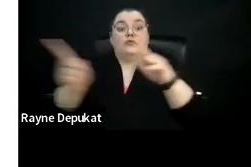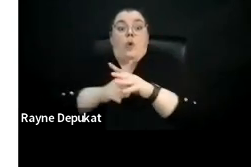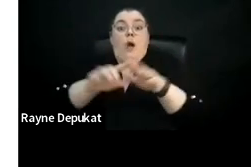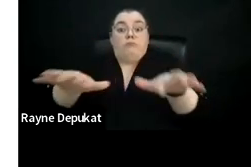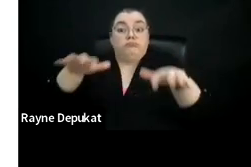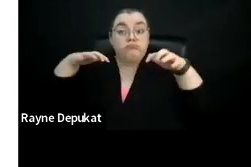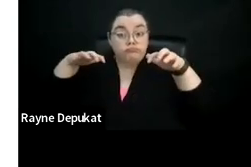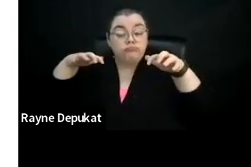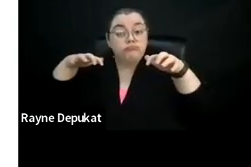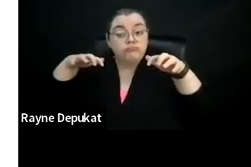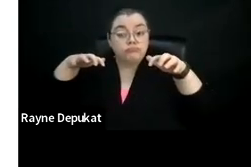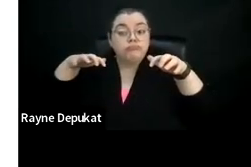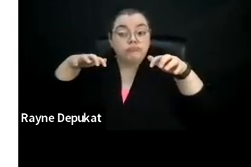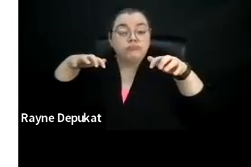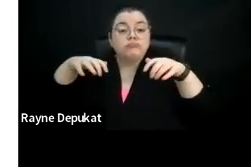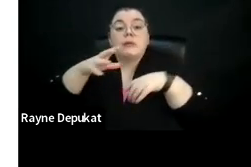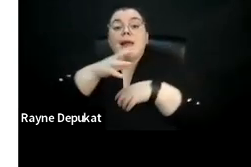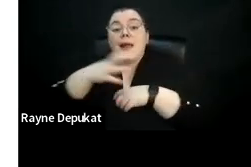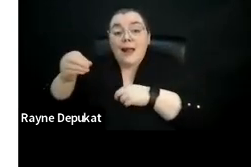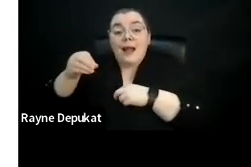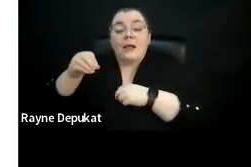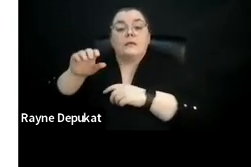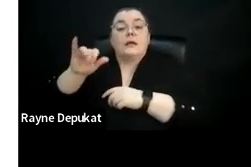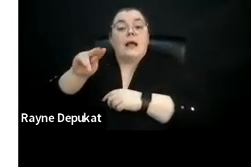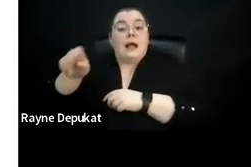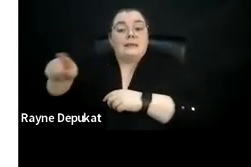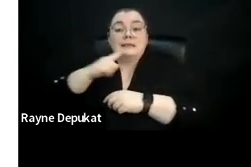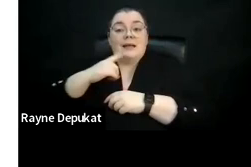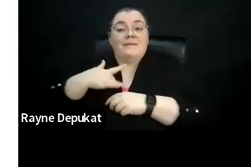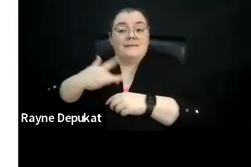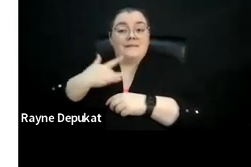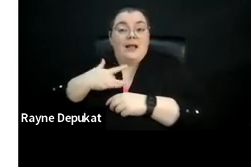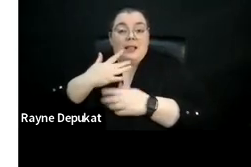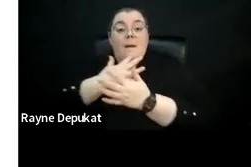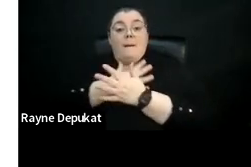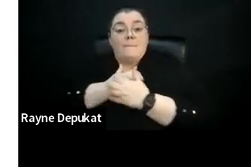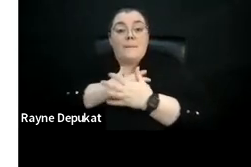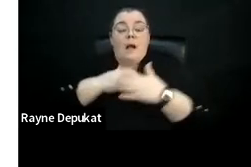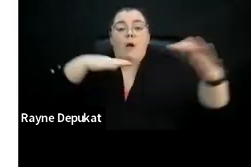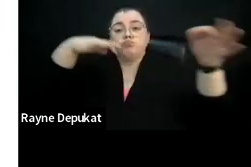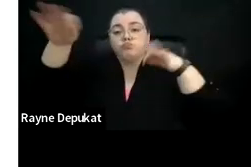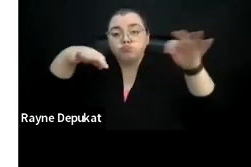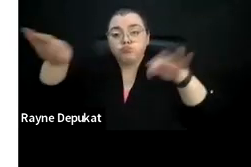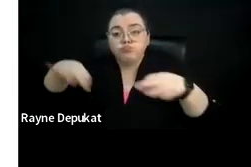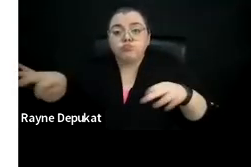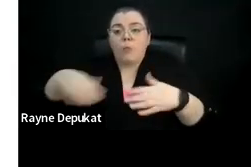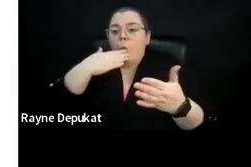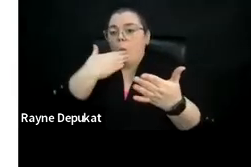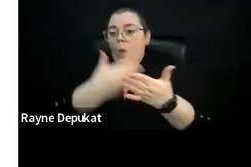Anne said that many people showed up. There was a huge turnout and felt that